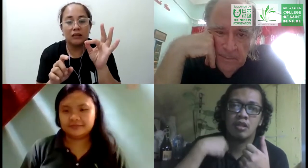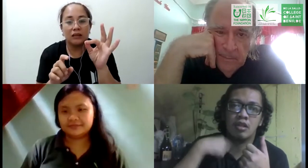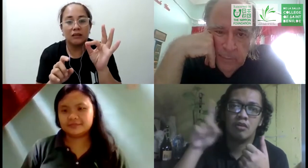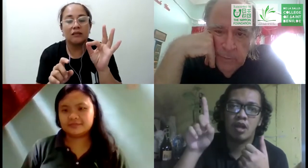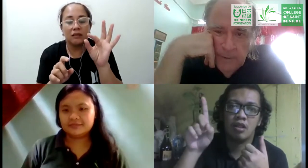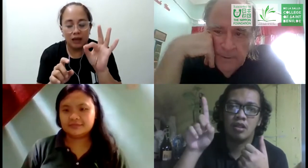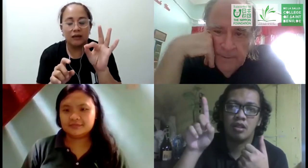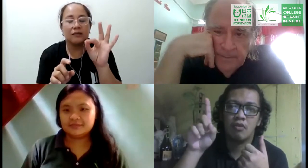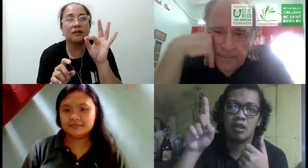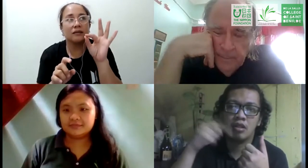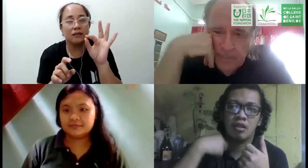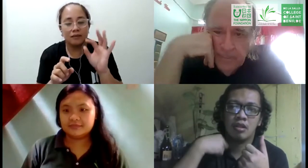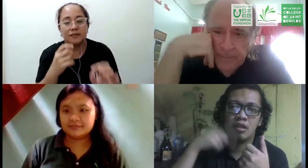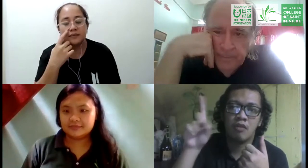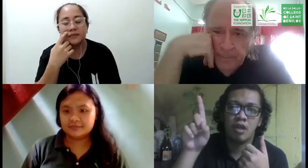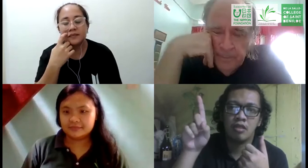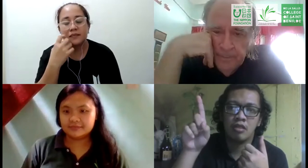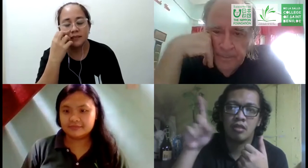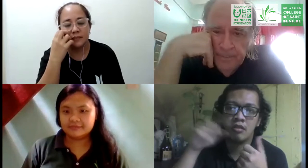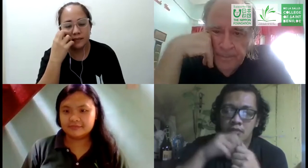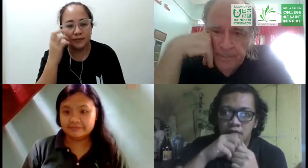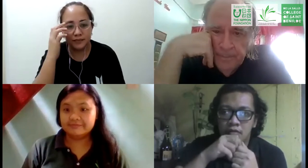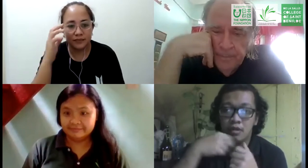So we're thinking of putting 1, 9, and 10 all together.